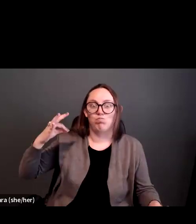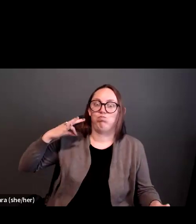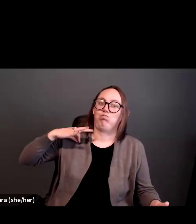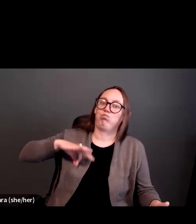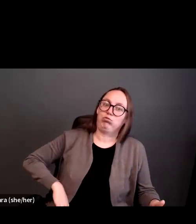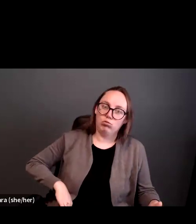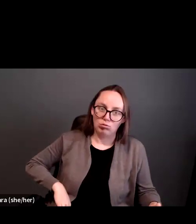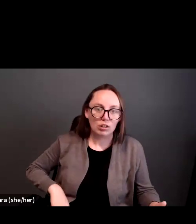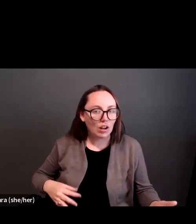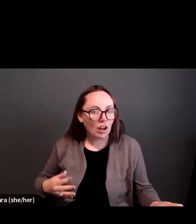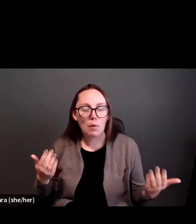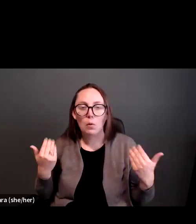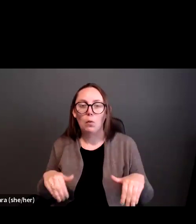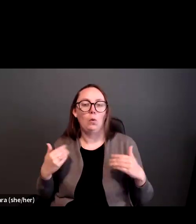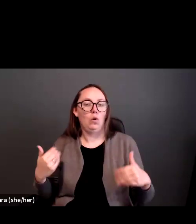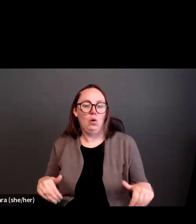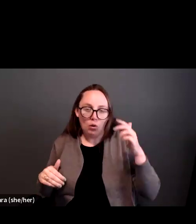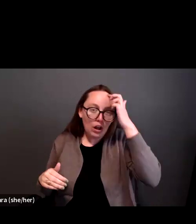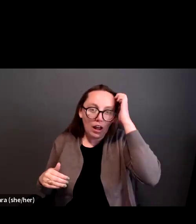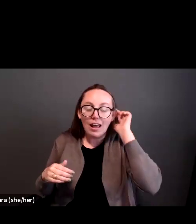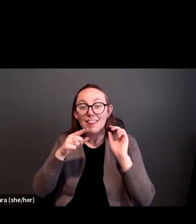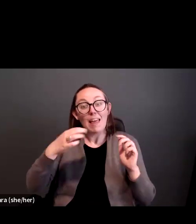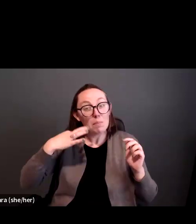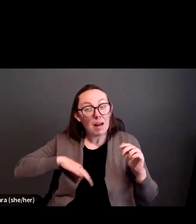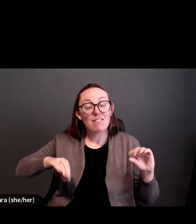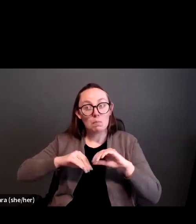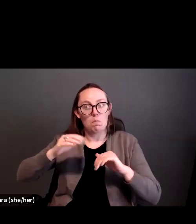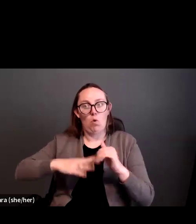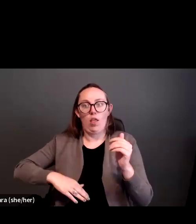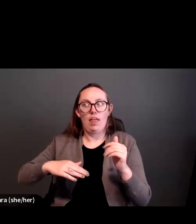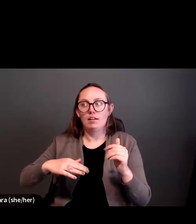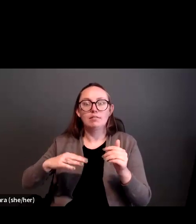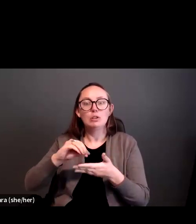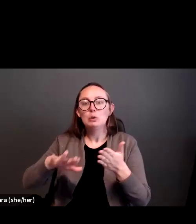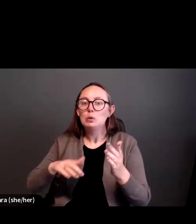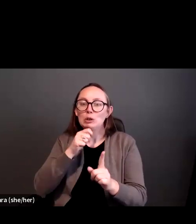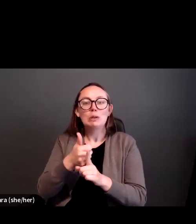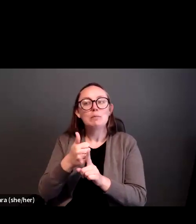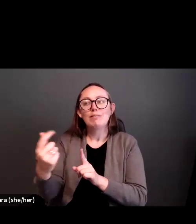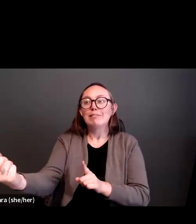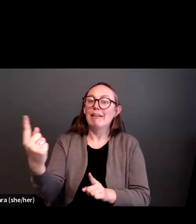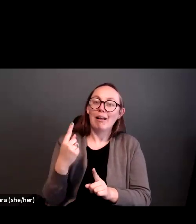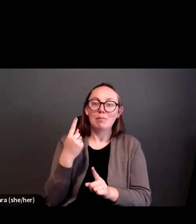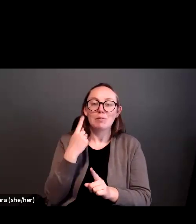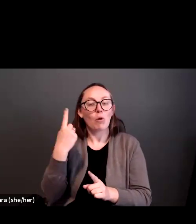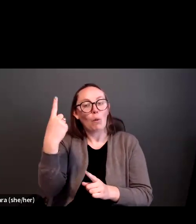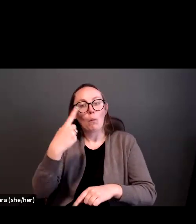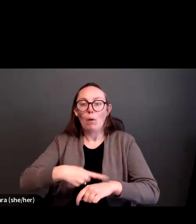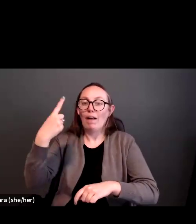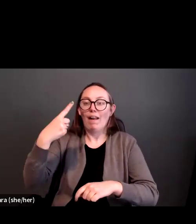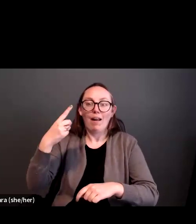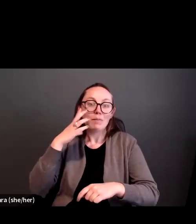most of any of the students we work with, because we get to work with them for such a long time and really let them develop their